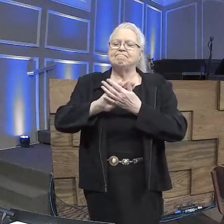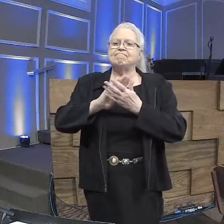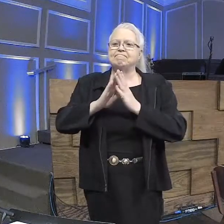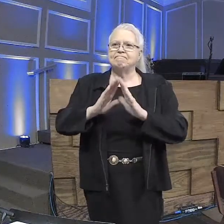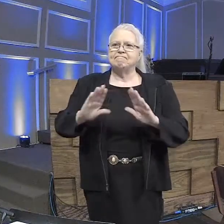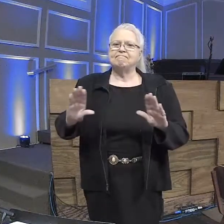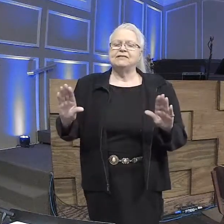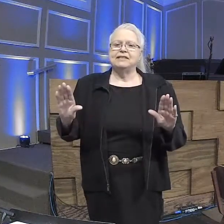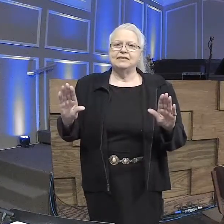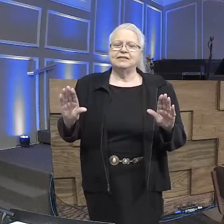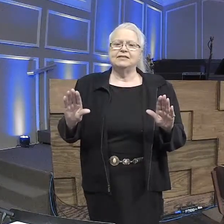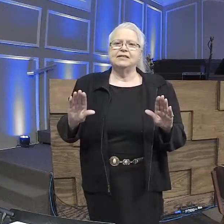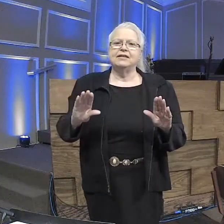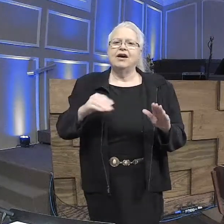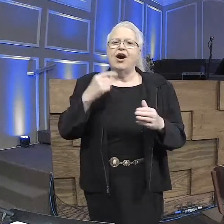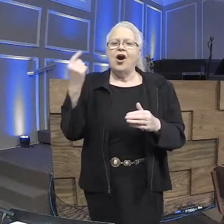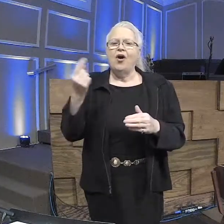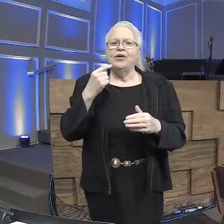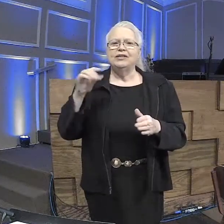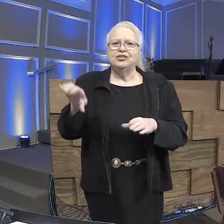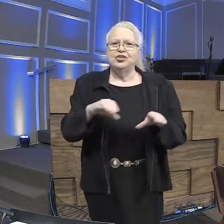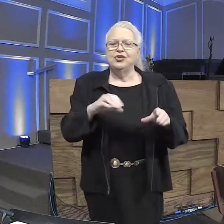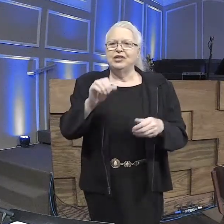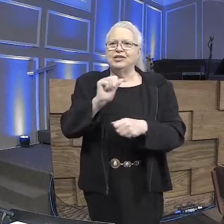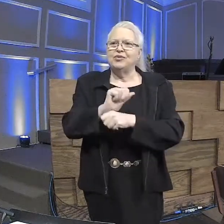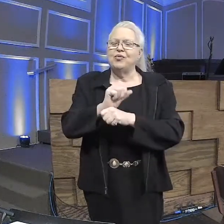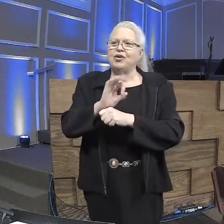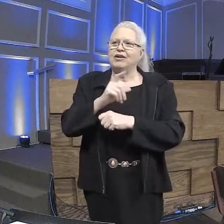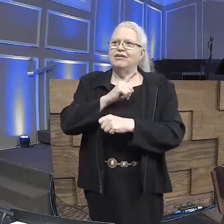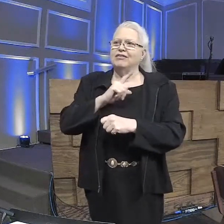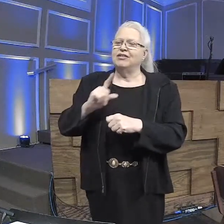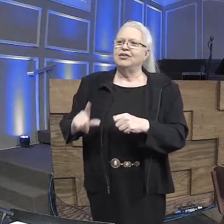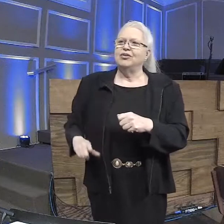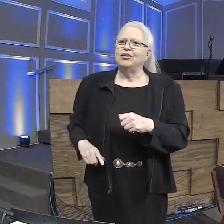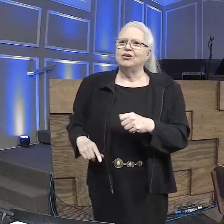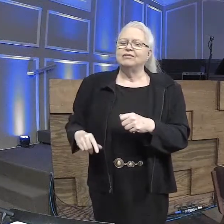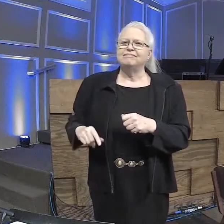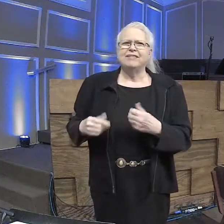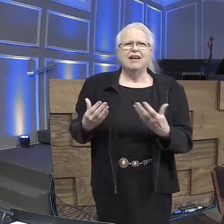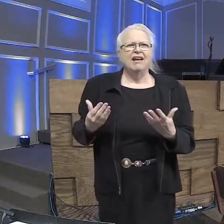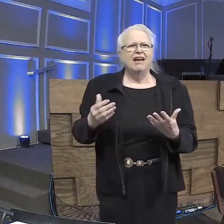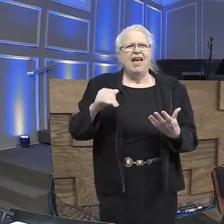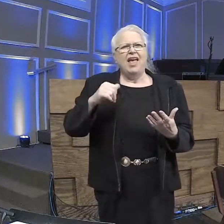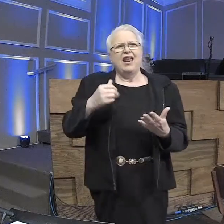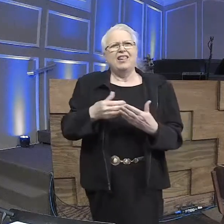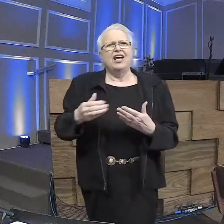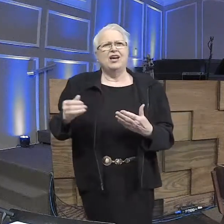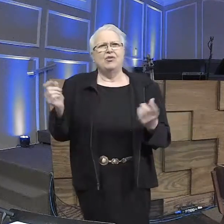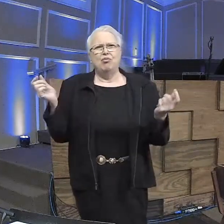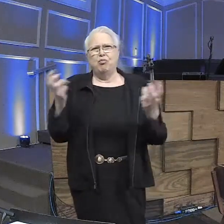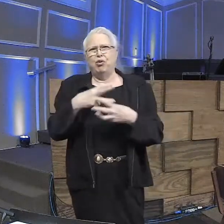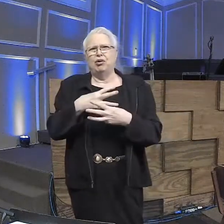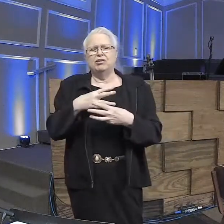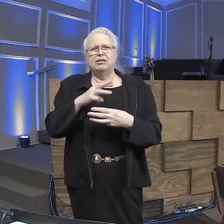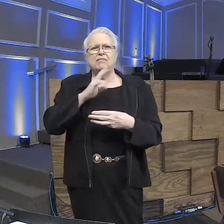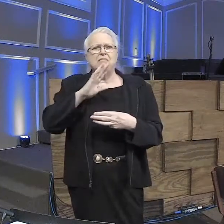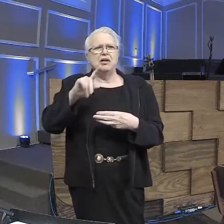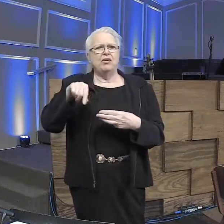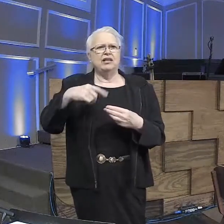always abounding in the work of the Lord. You know, I ask you, is there anything worse than being around someone who's